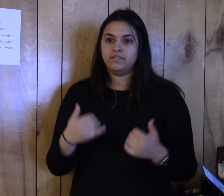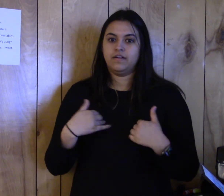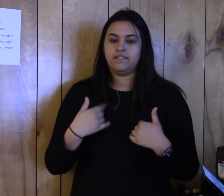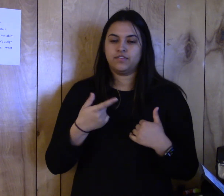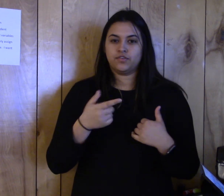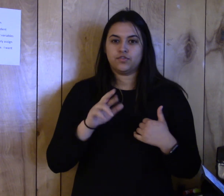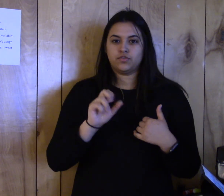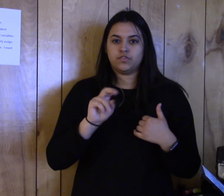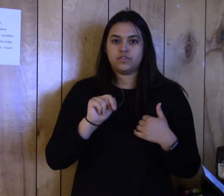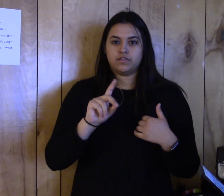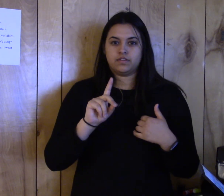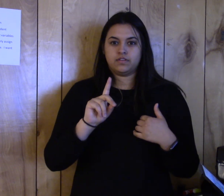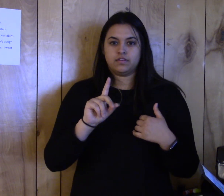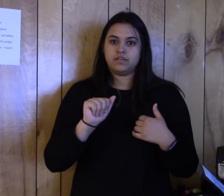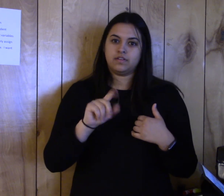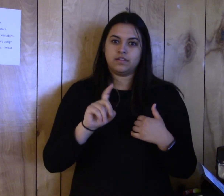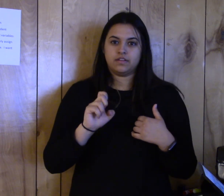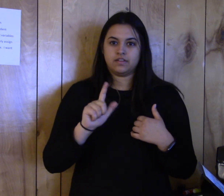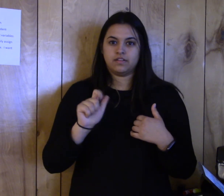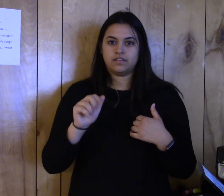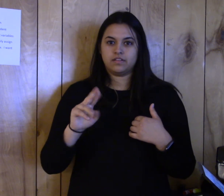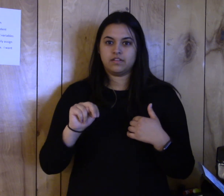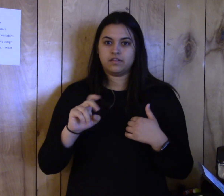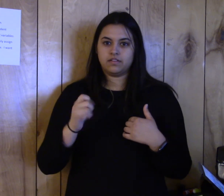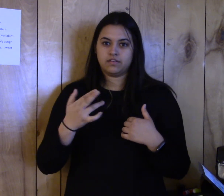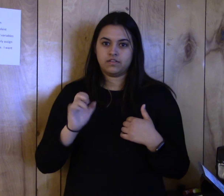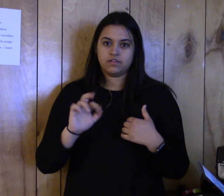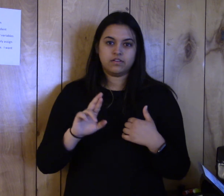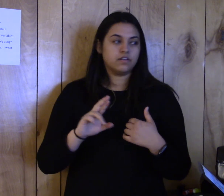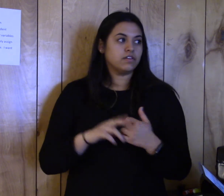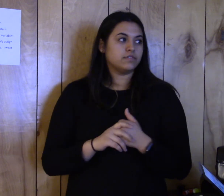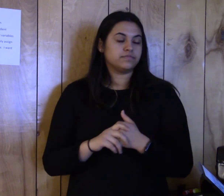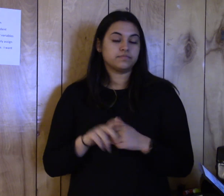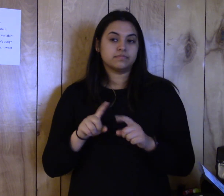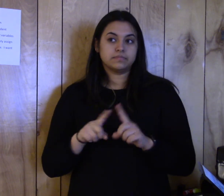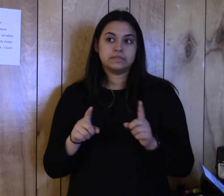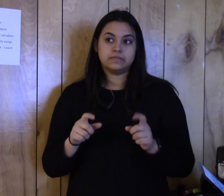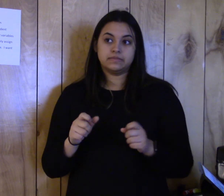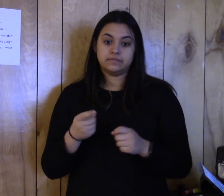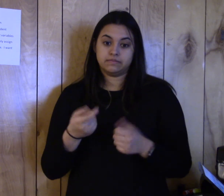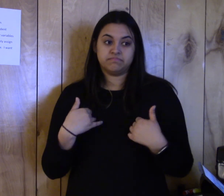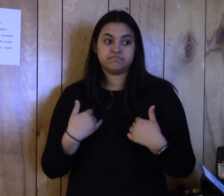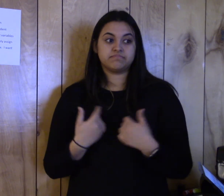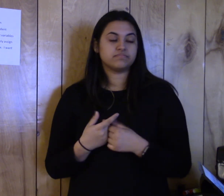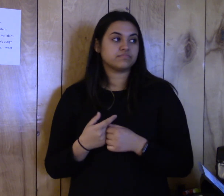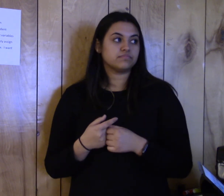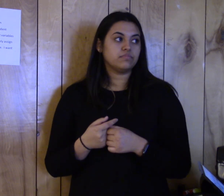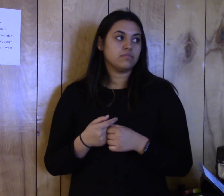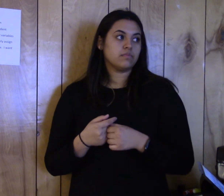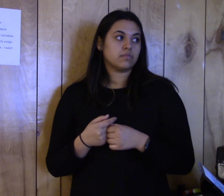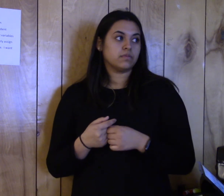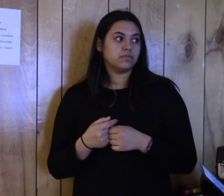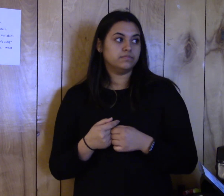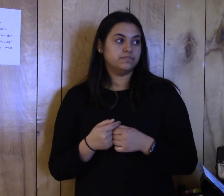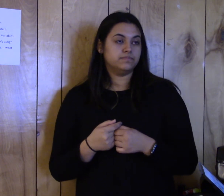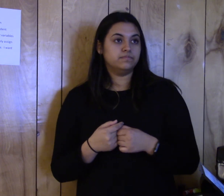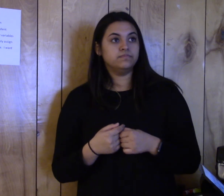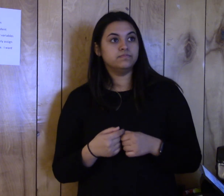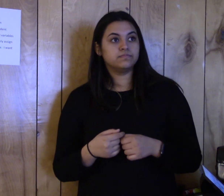not everybody apparently does. So they have this thing, so what do they do with it? Well, this is where we have a problem with outcomes. They love